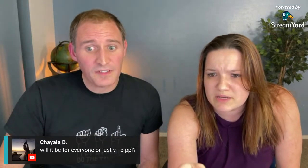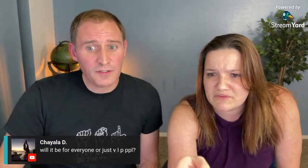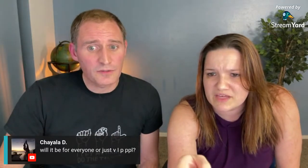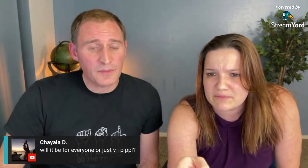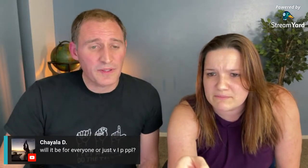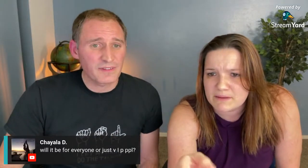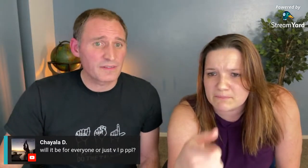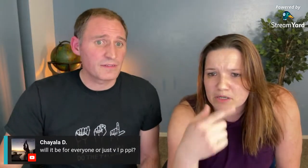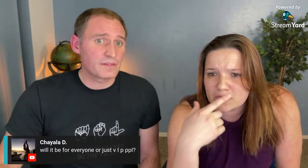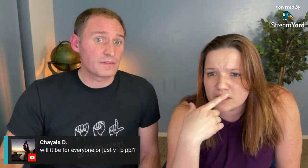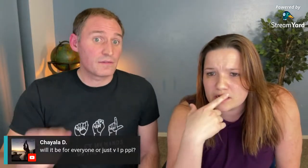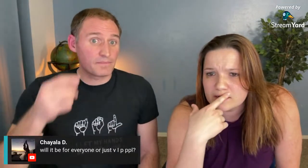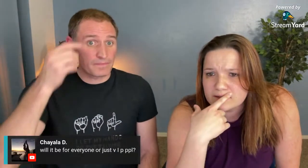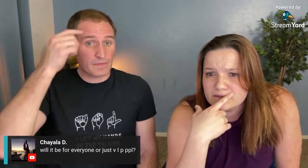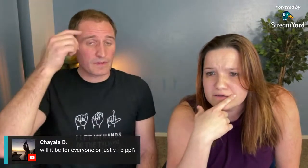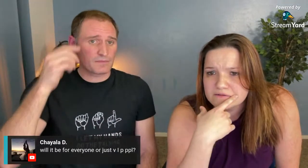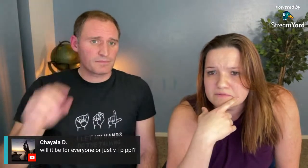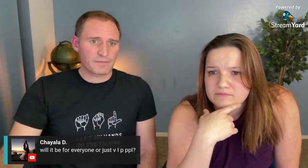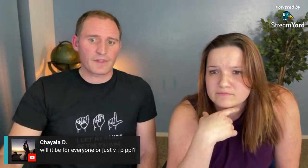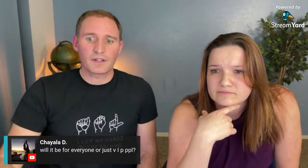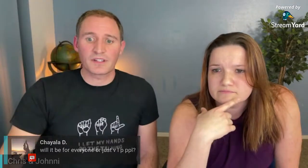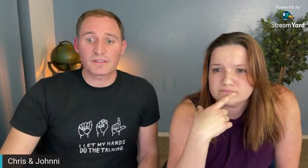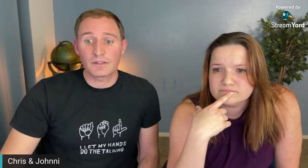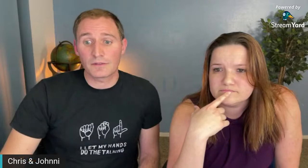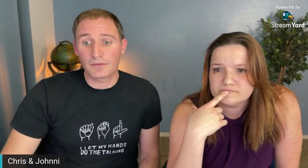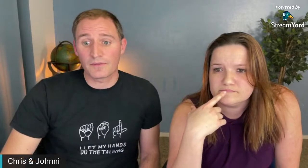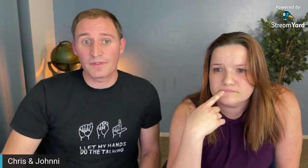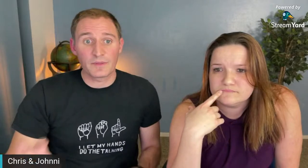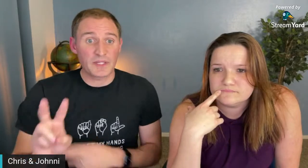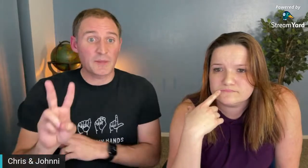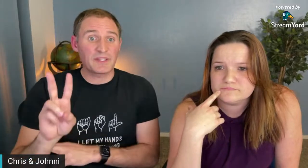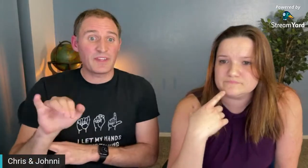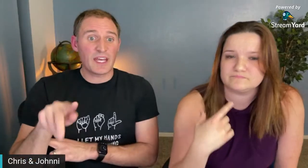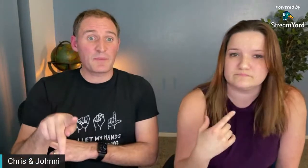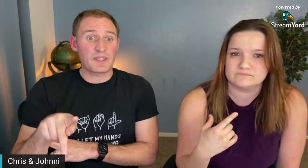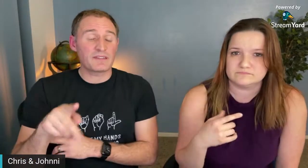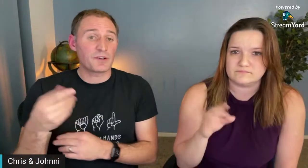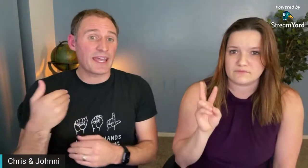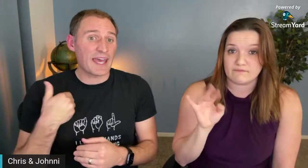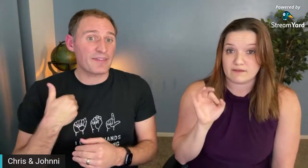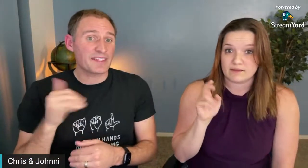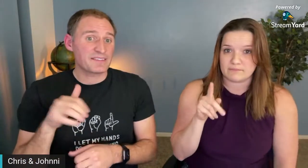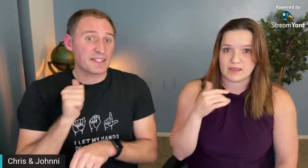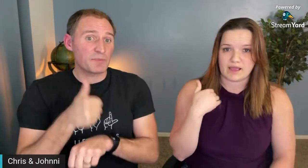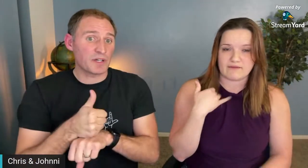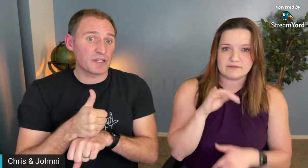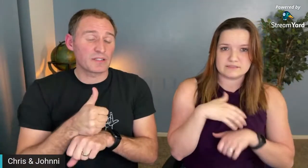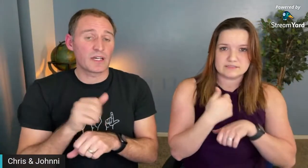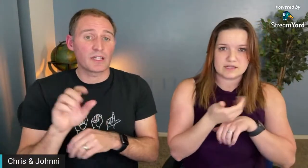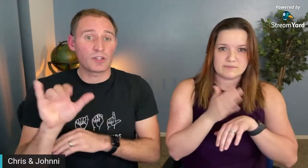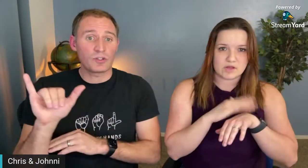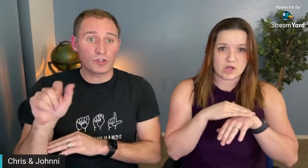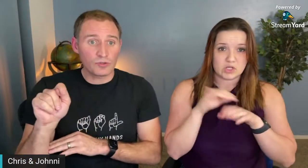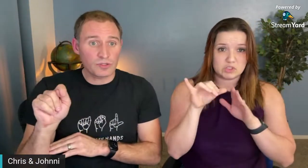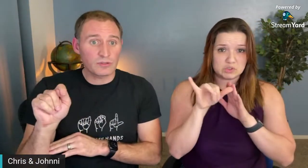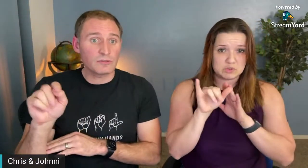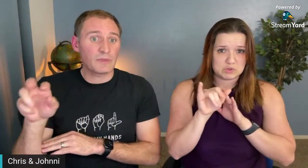become a VIP member? Okay, so becoming VIP. So I have that set up on YouTube